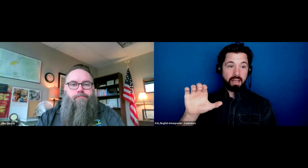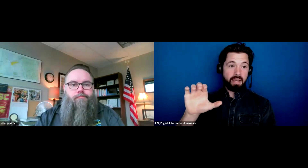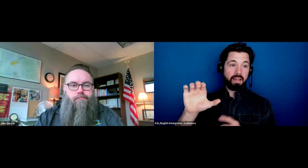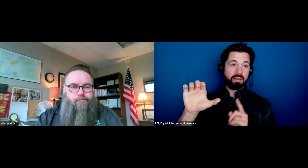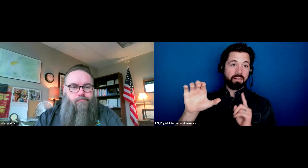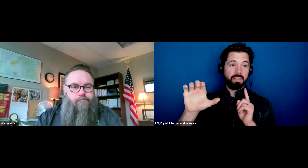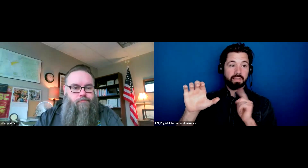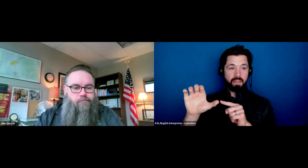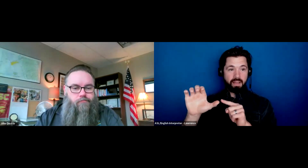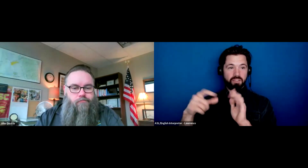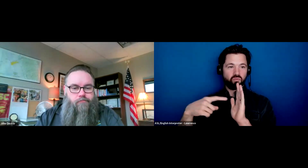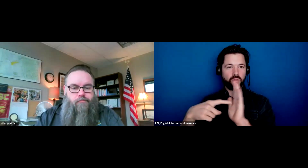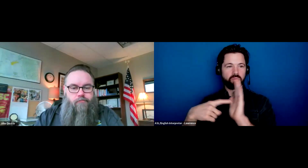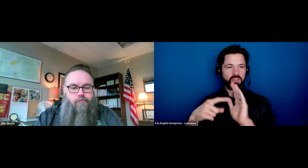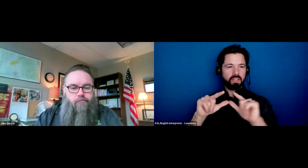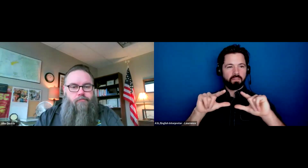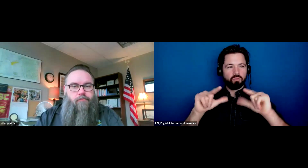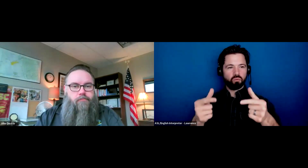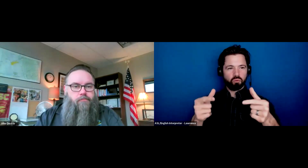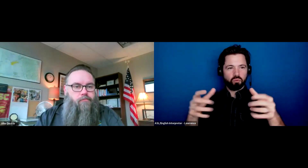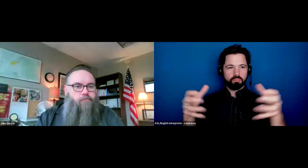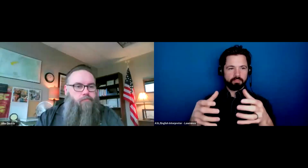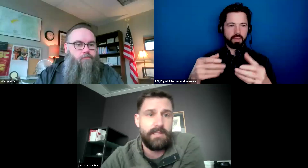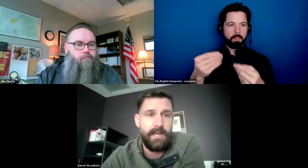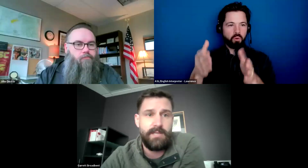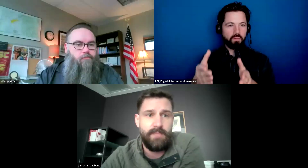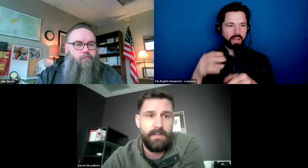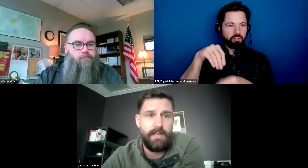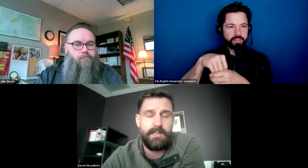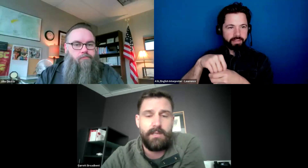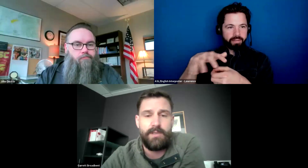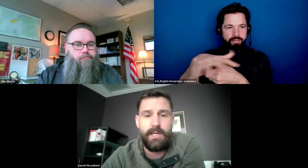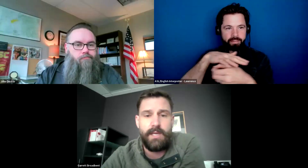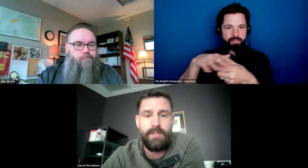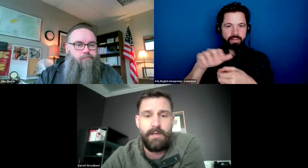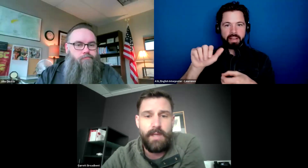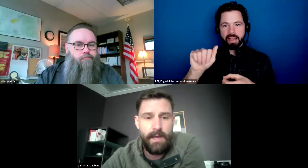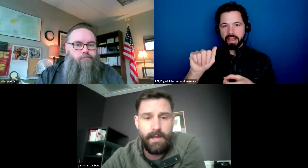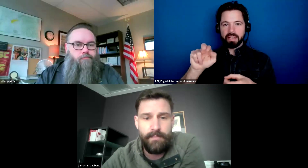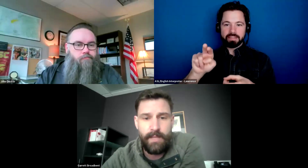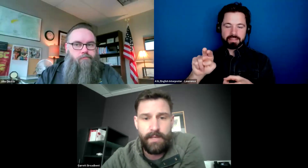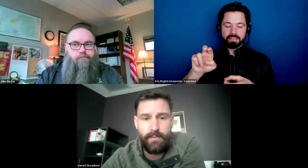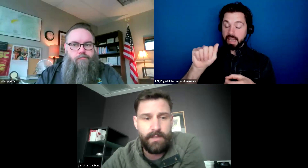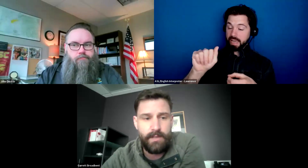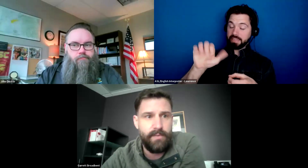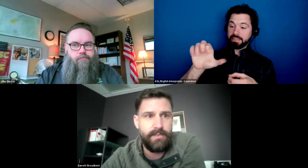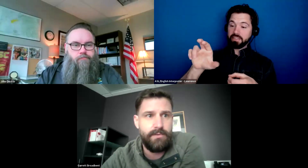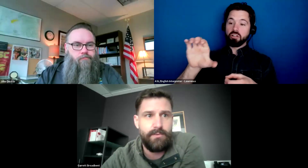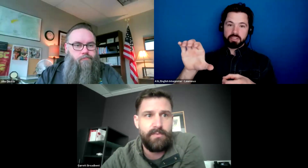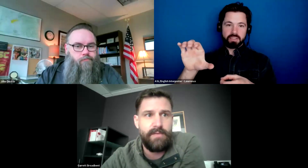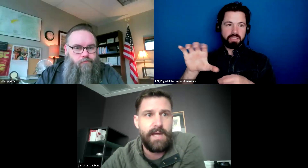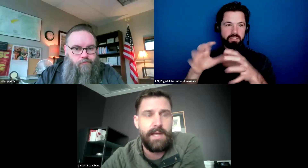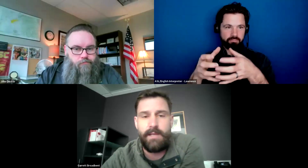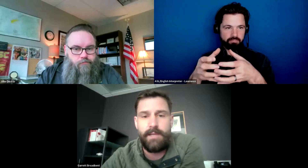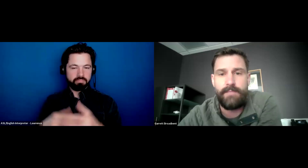a representative group of providers in this catchment, in the ACRC catchment. And we are supposed